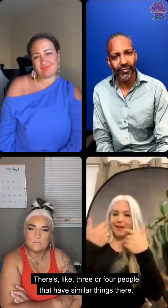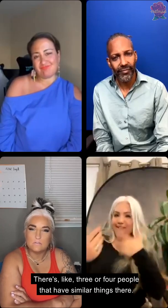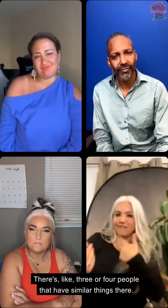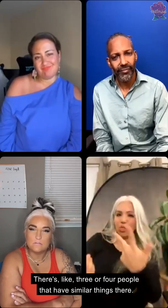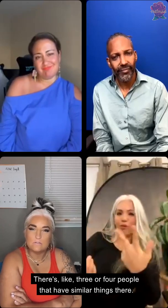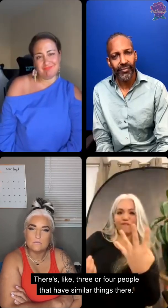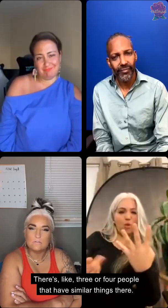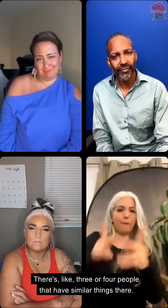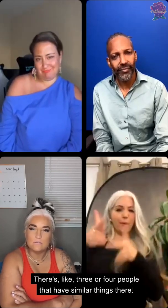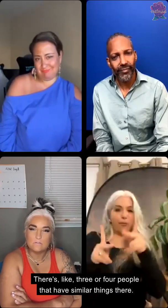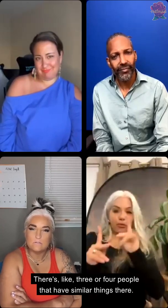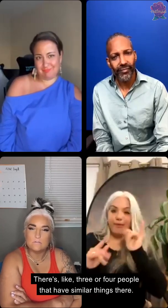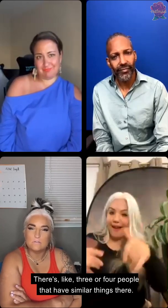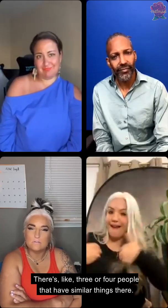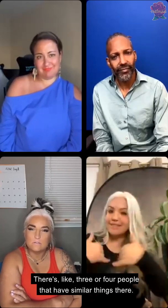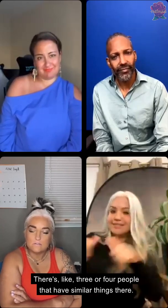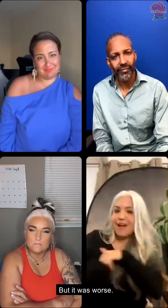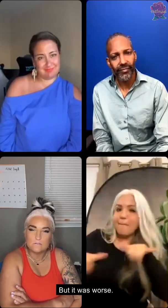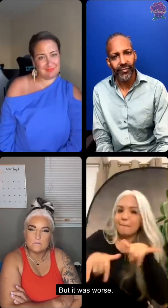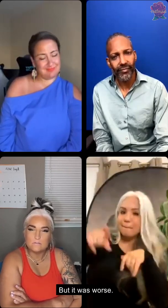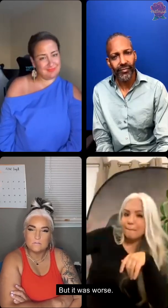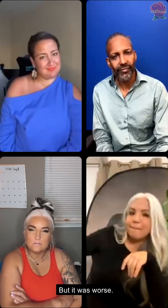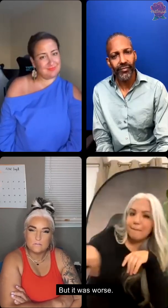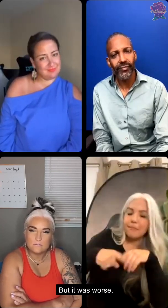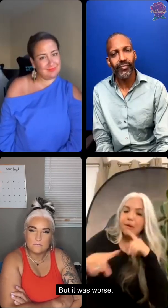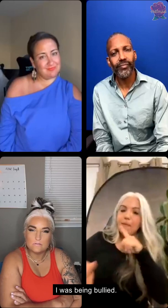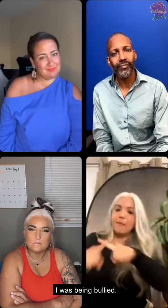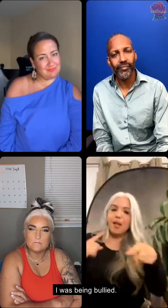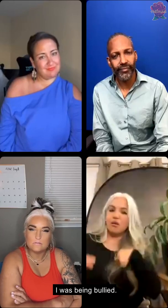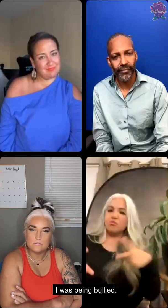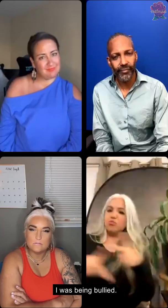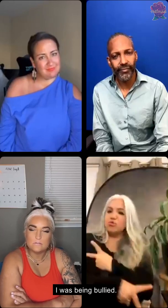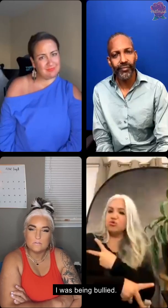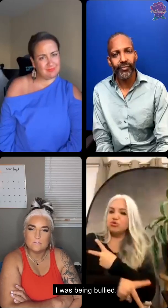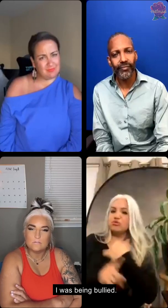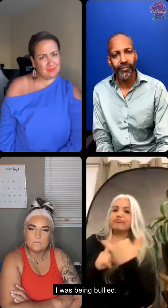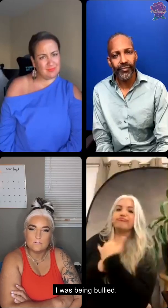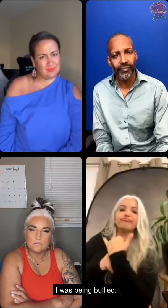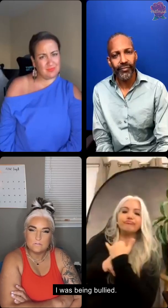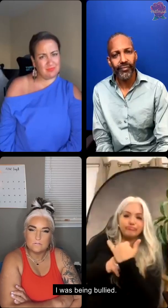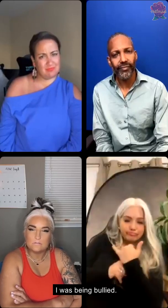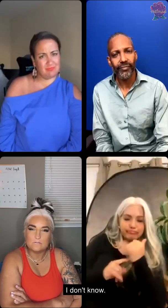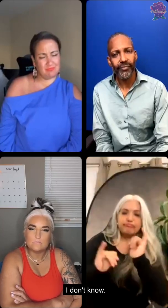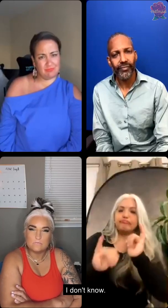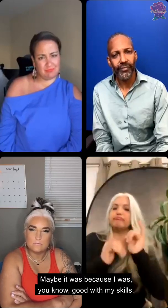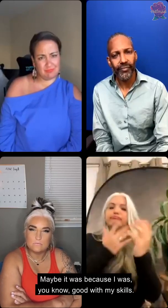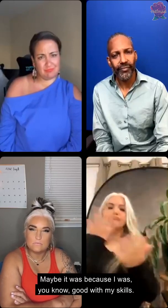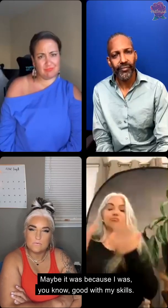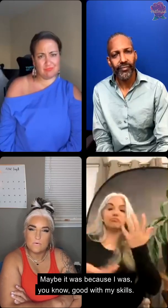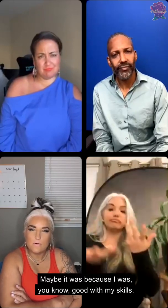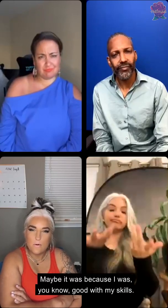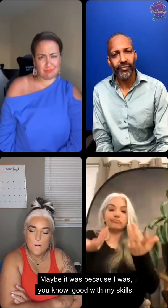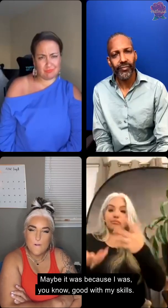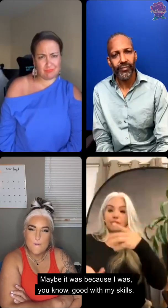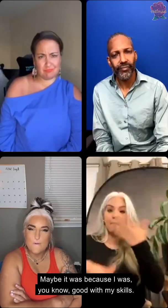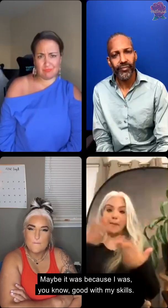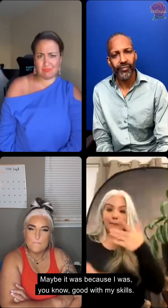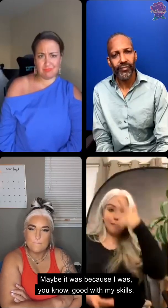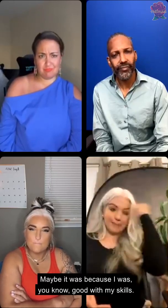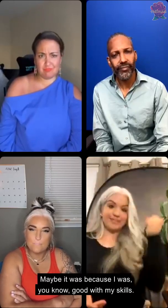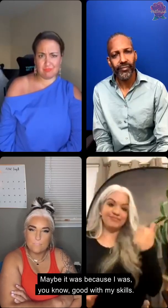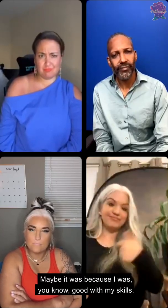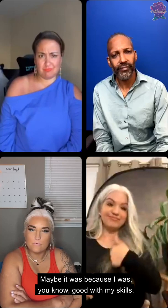like 3 or 4 people that have similar things there, but it was worse. I was being bullied. I don't know. Maybe it